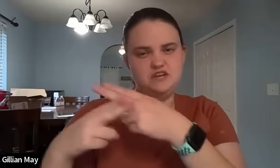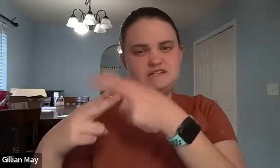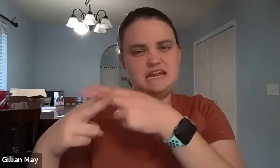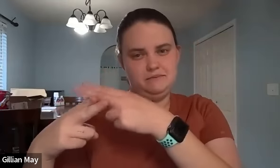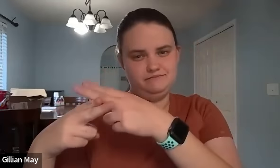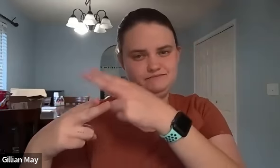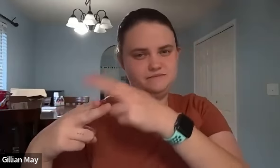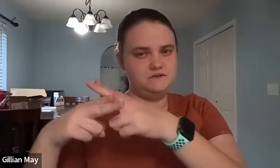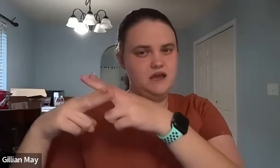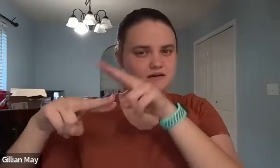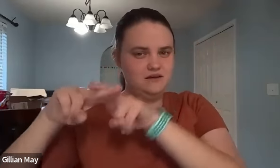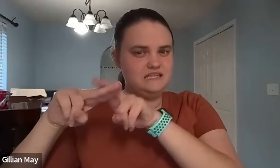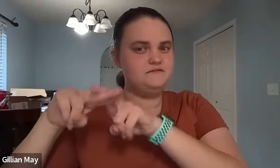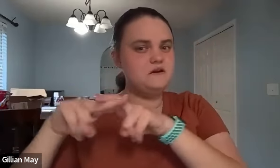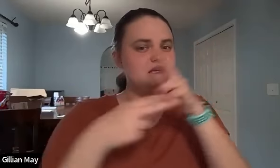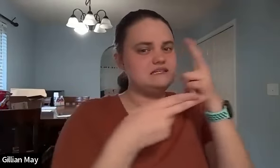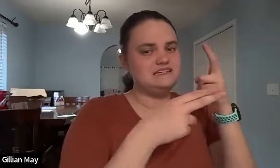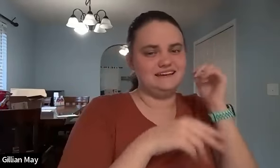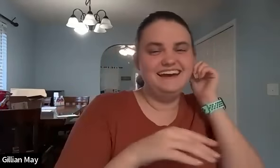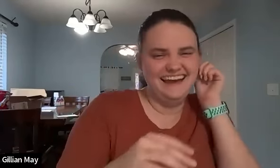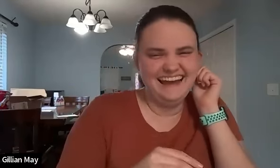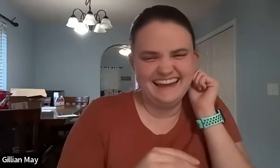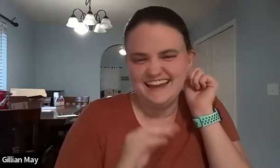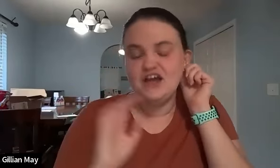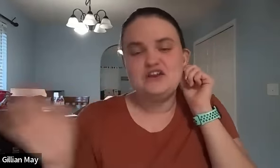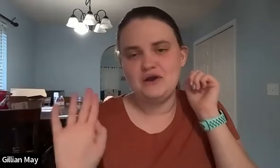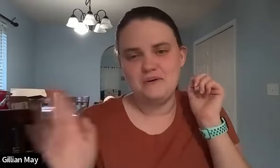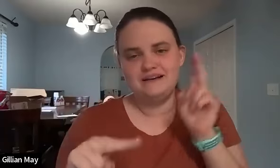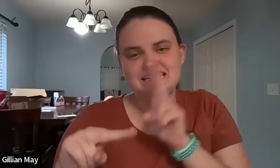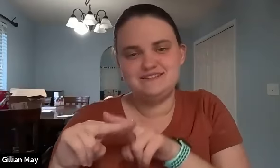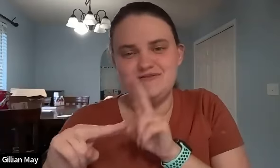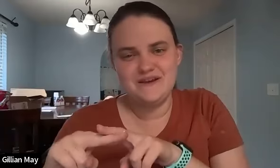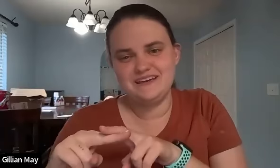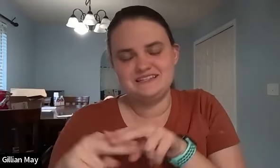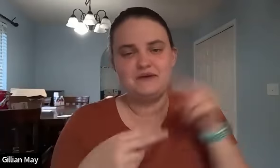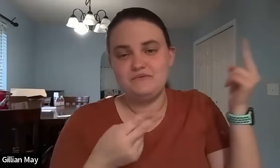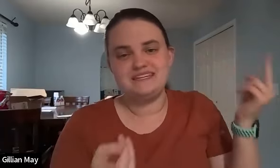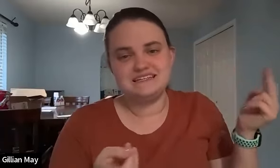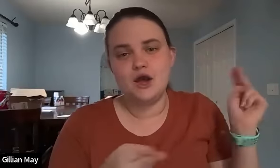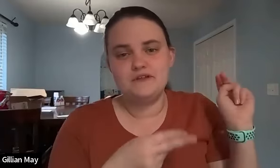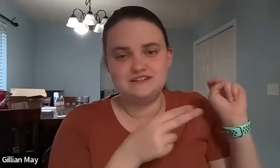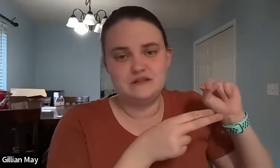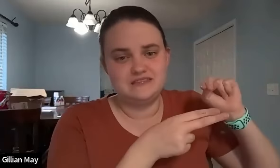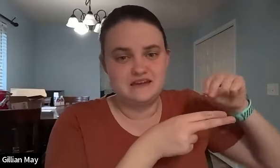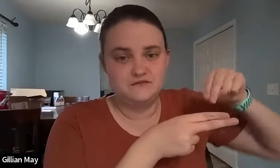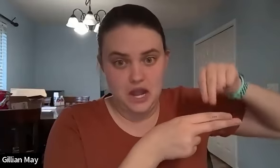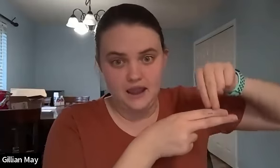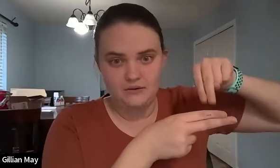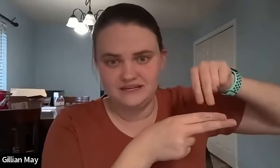Here's name. So yeah, it's very easy to, no worries. It's very easy. And it doesn't help that also like the sign for noun is